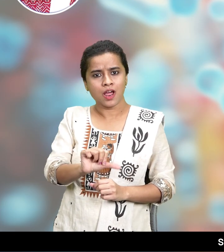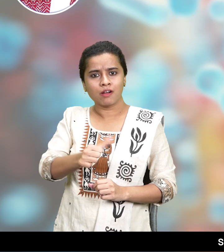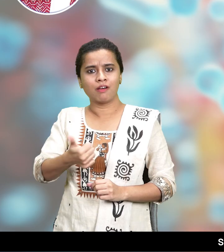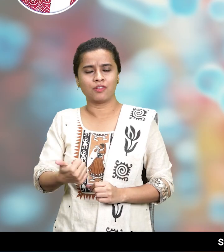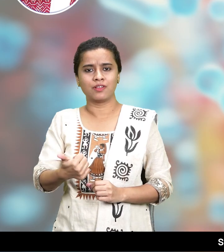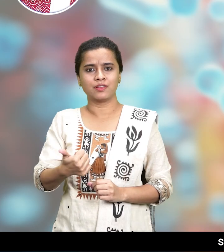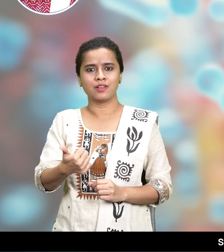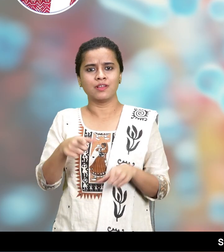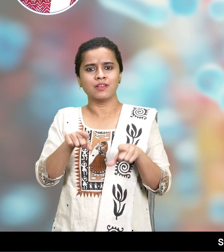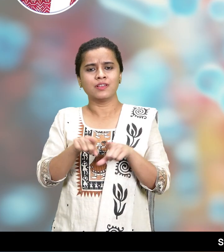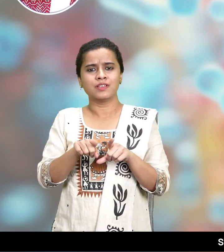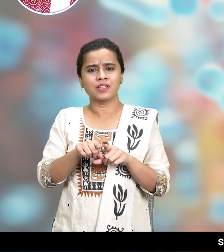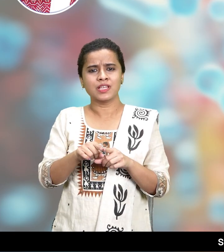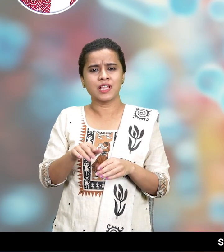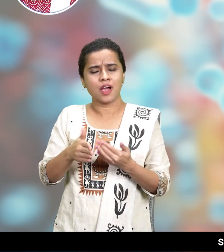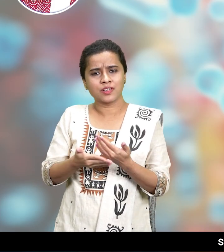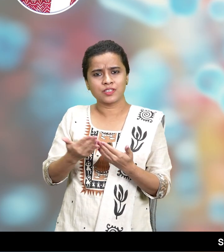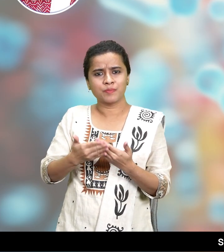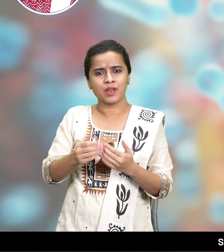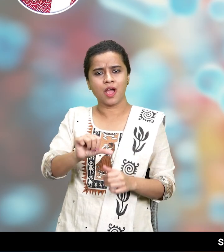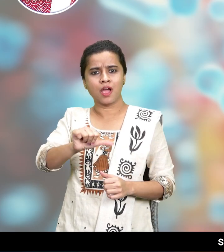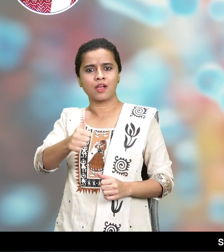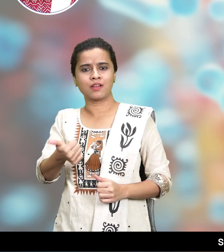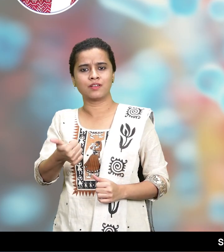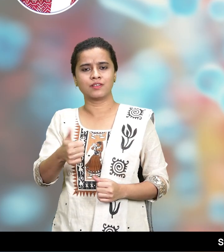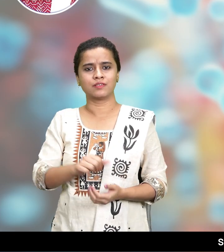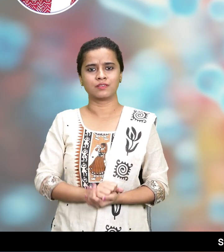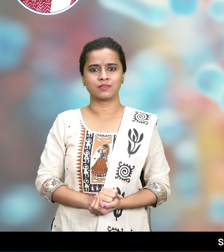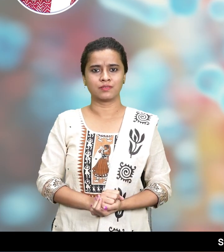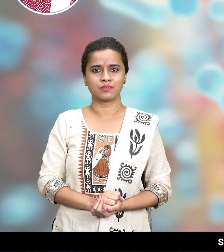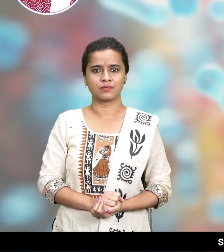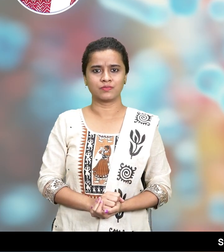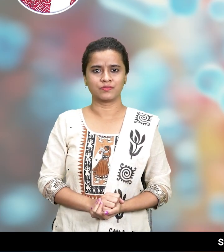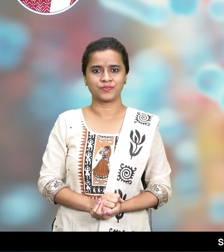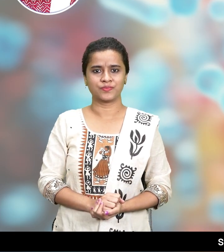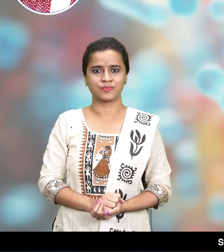than simply working against one.